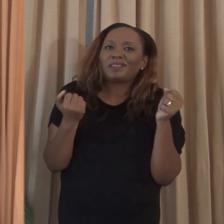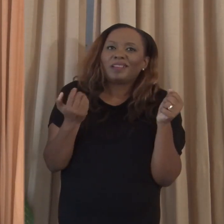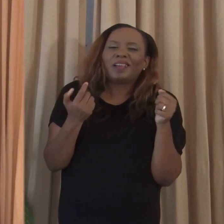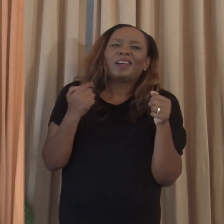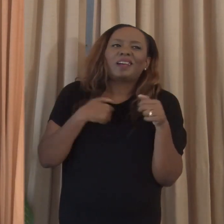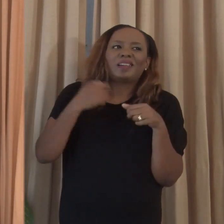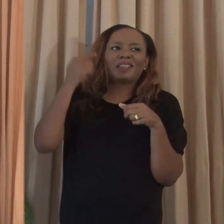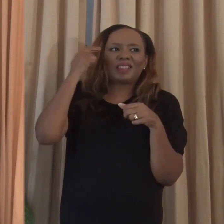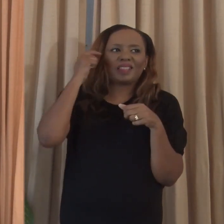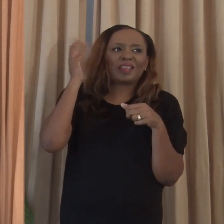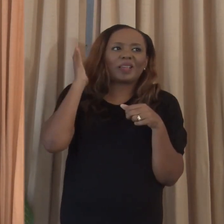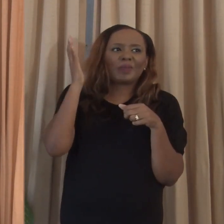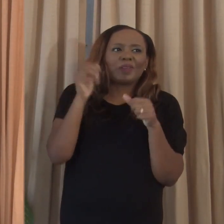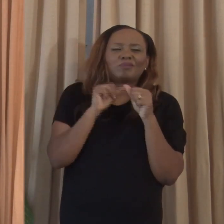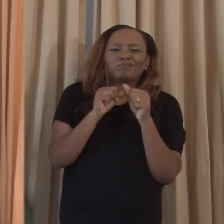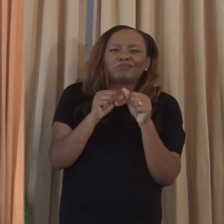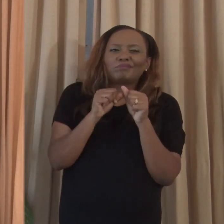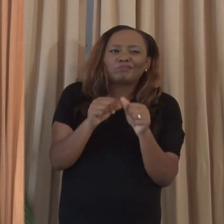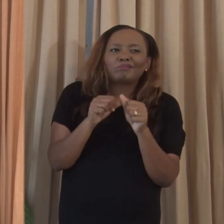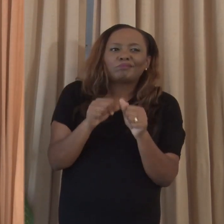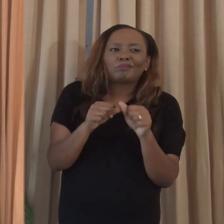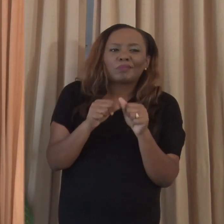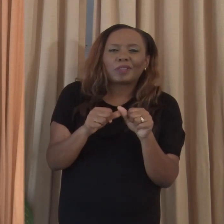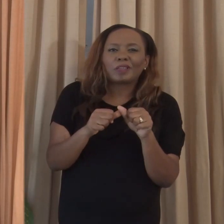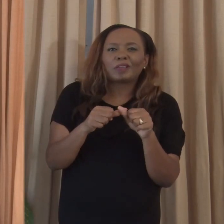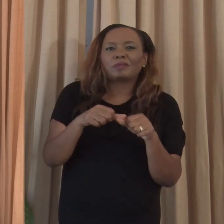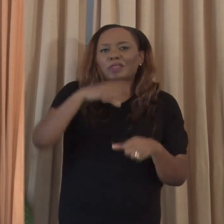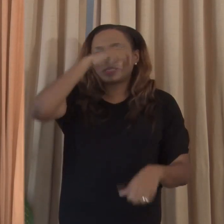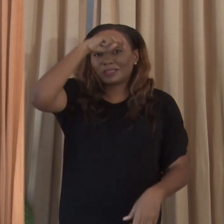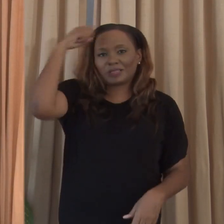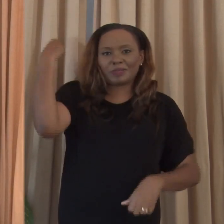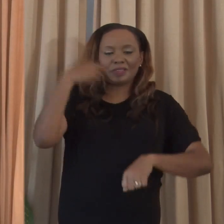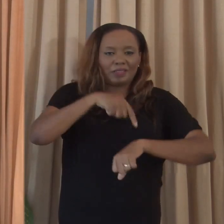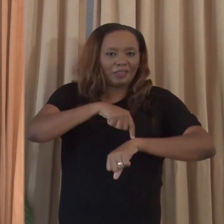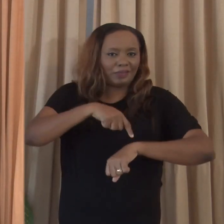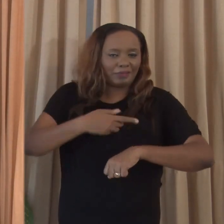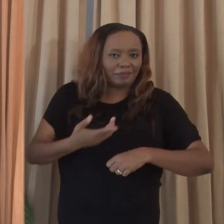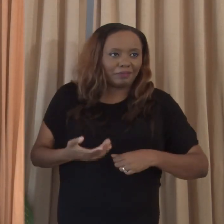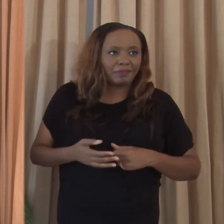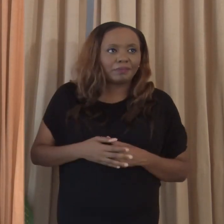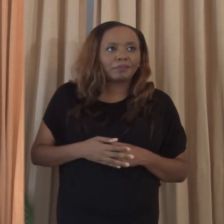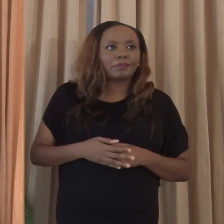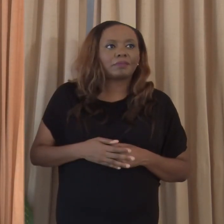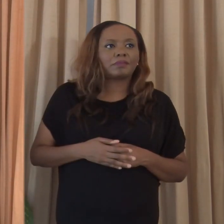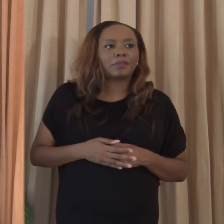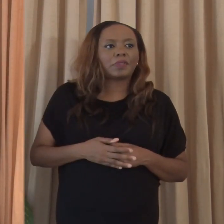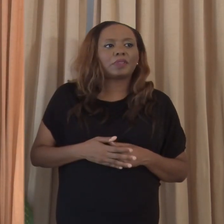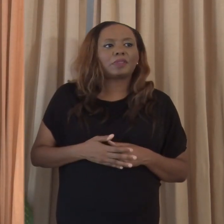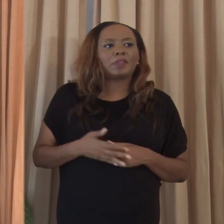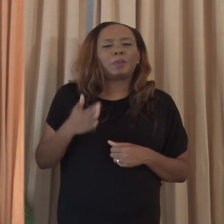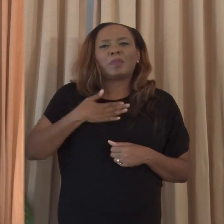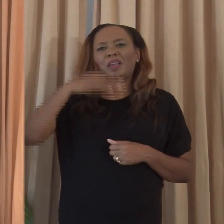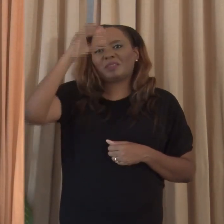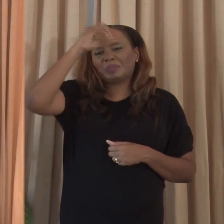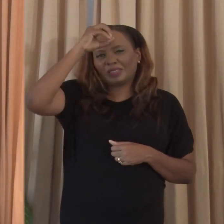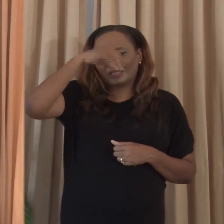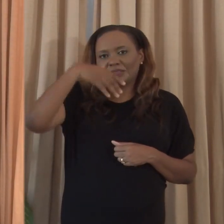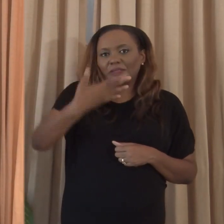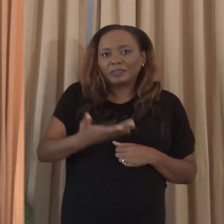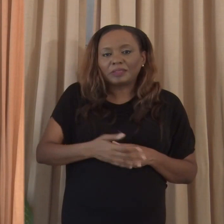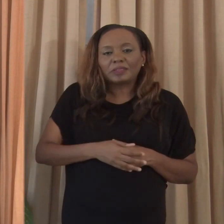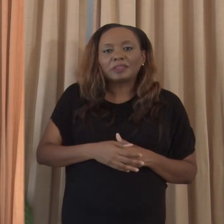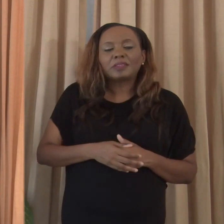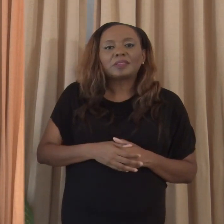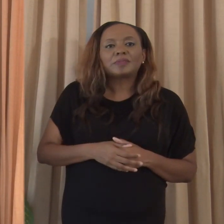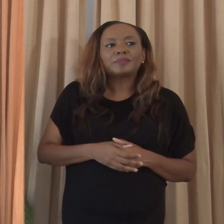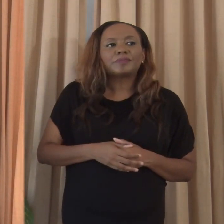will drag on into part of the summer as well. That is just to be realistic. For